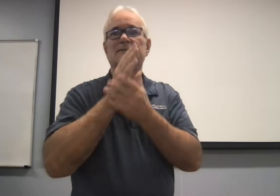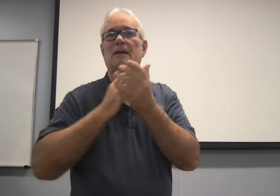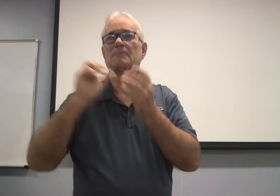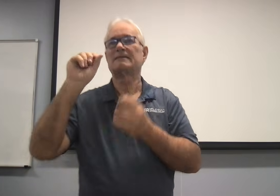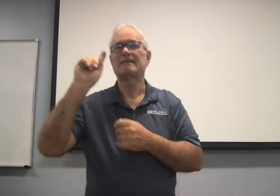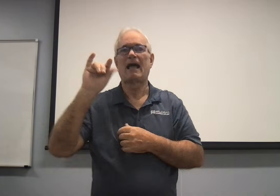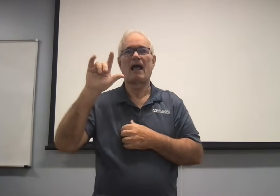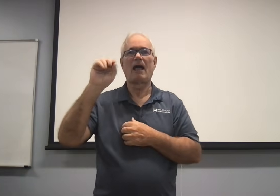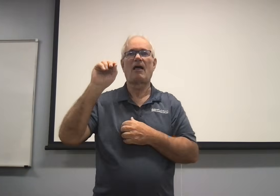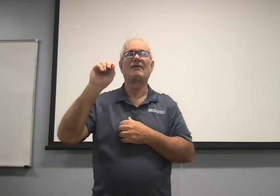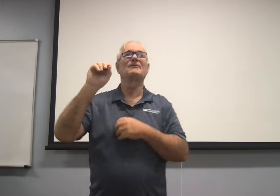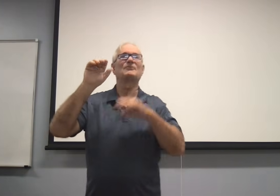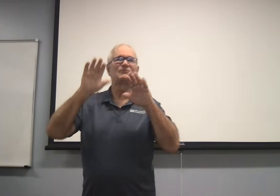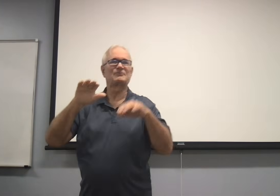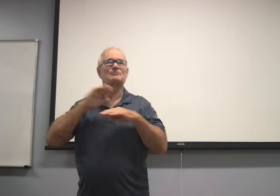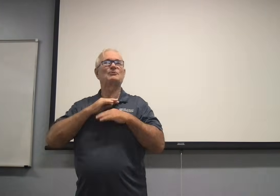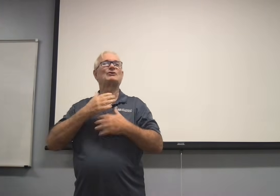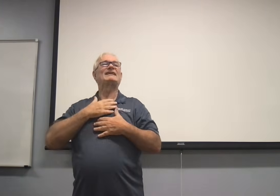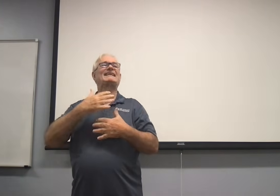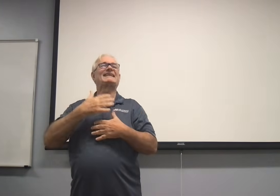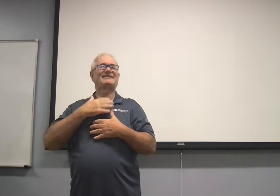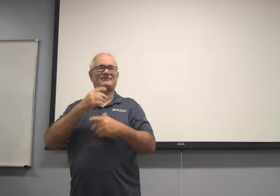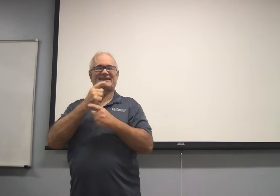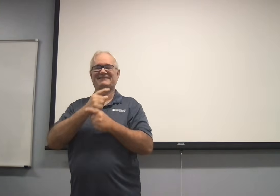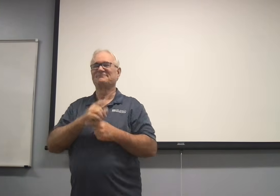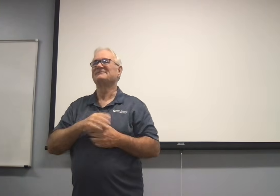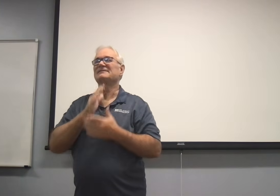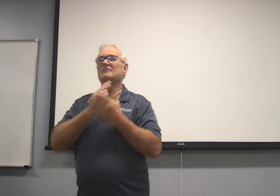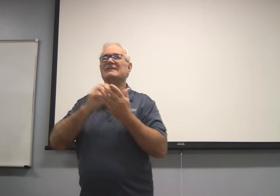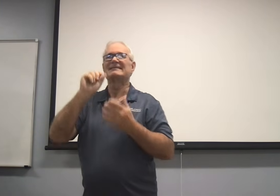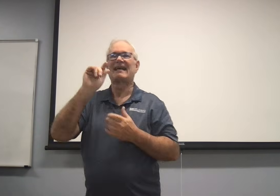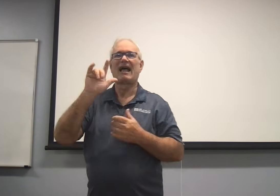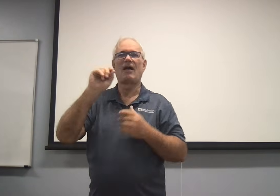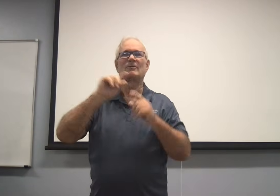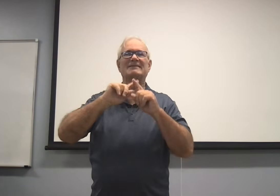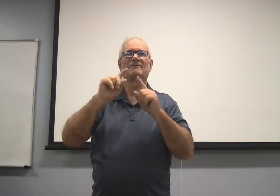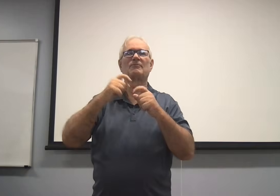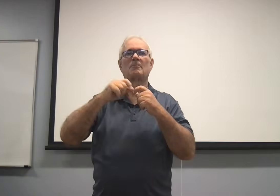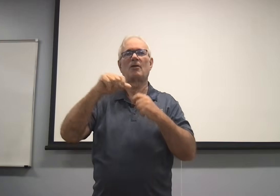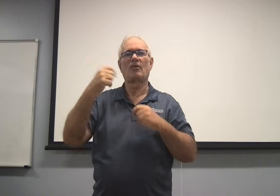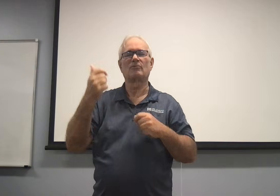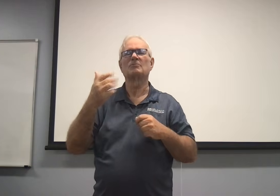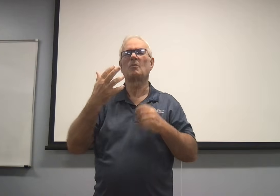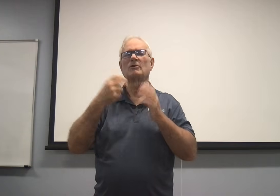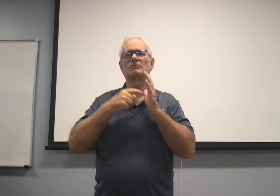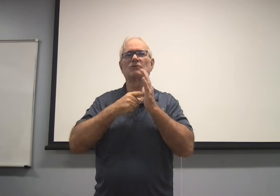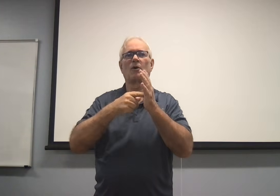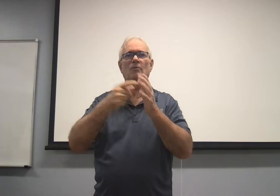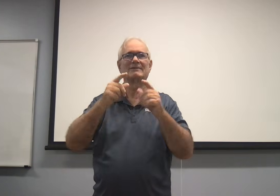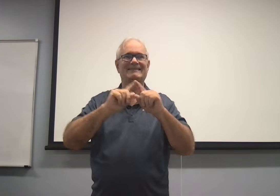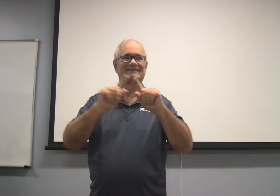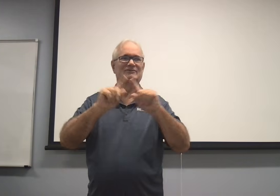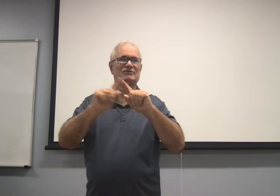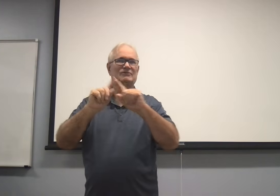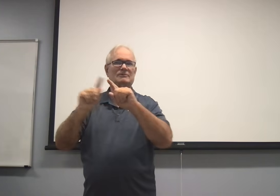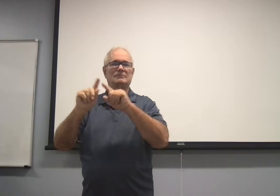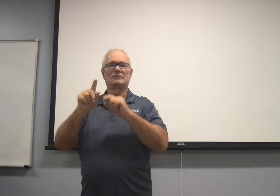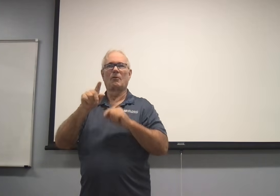take a look at them. Some of the styles of them have a little bit more breathing room. I'll show you what